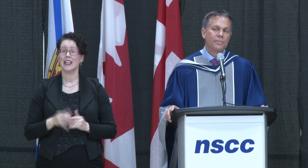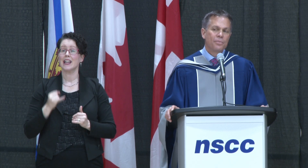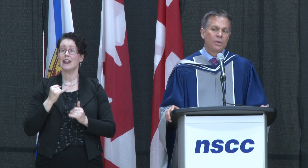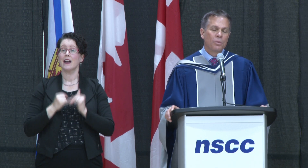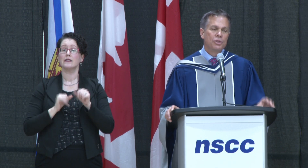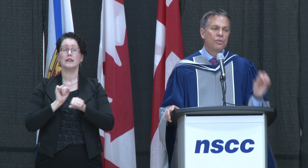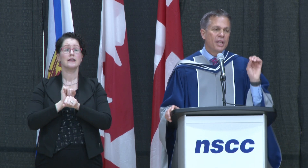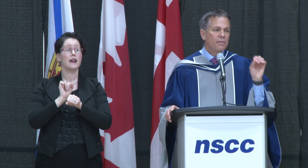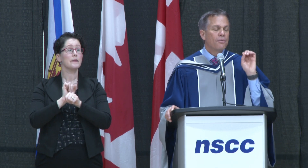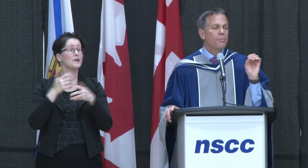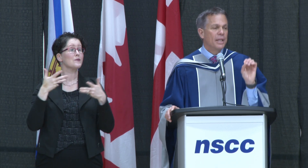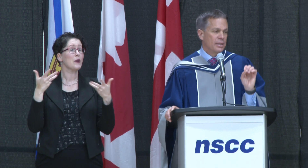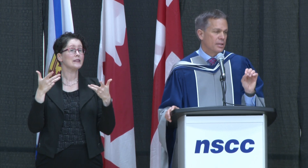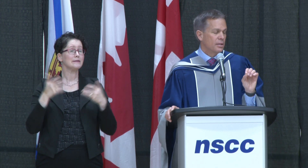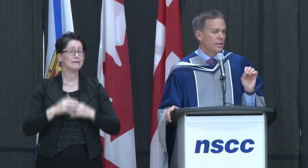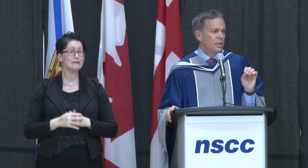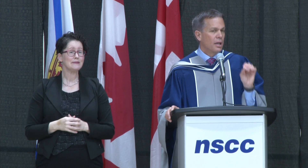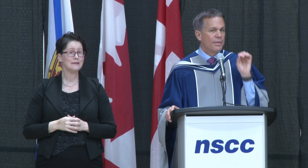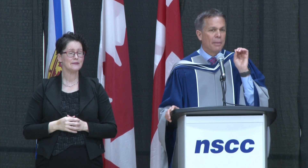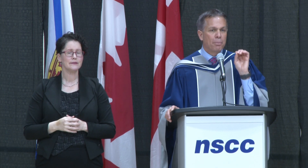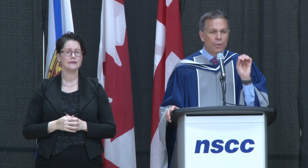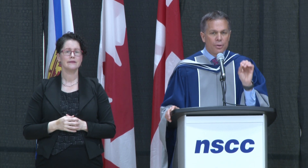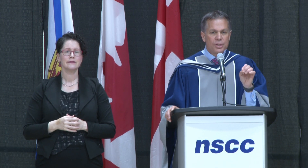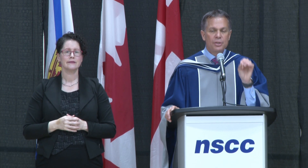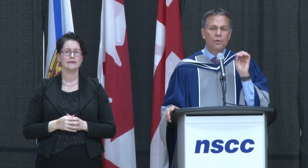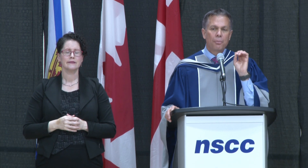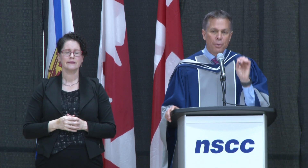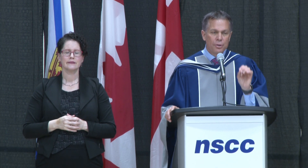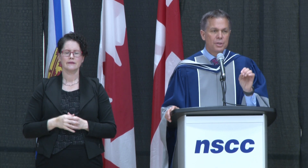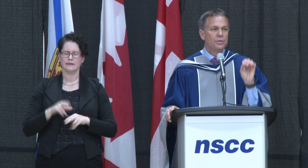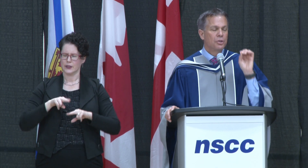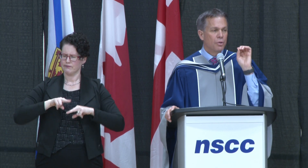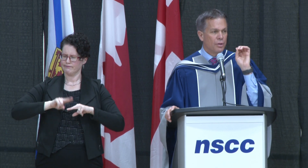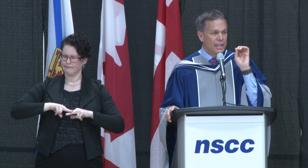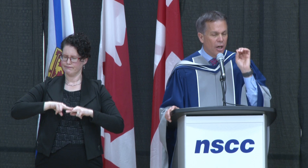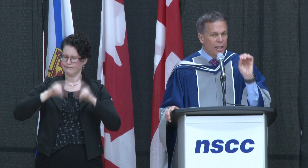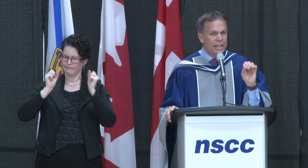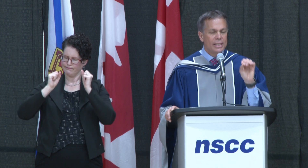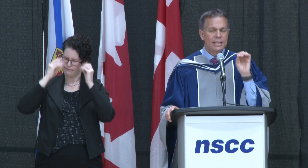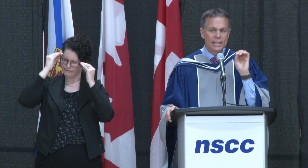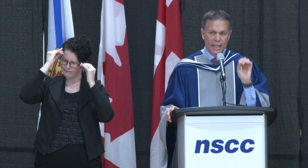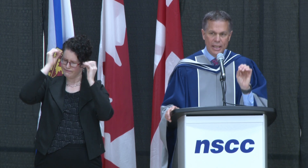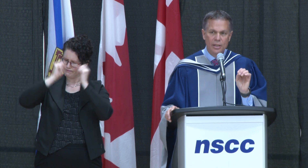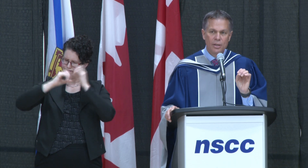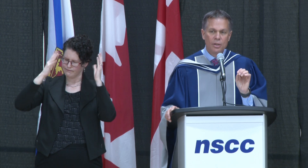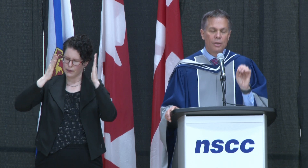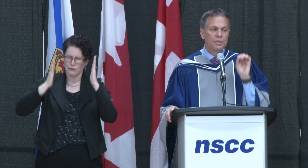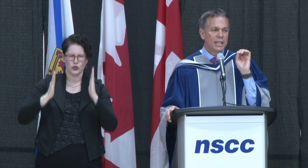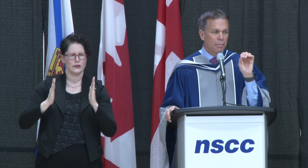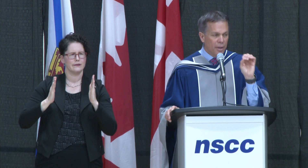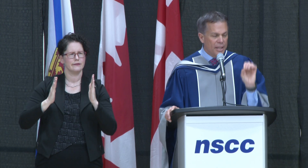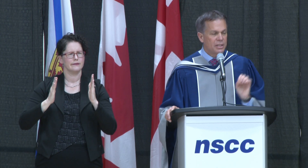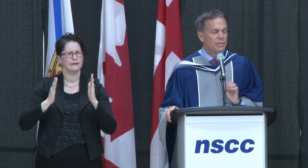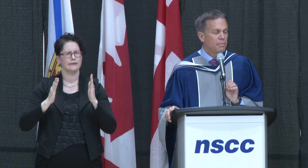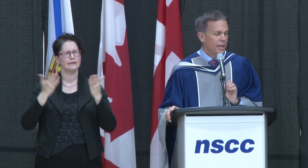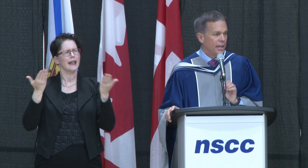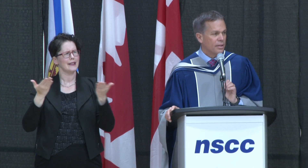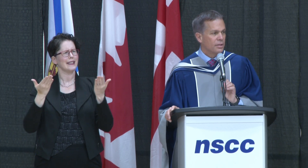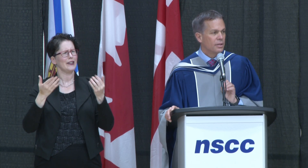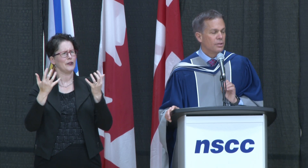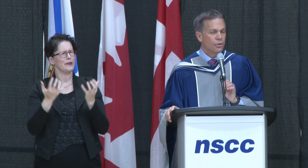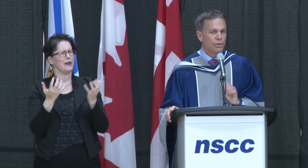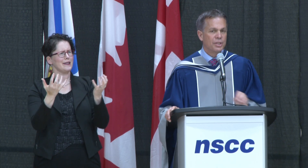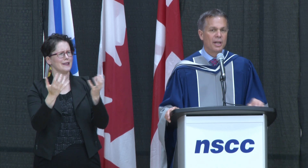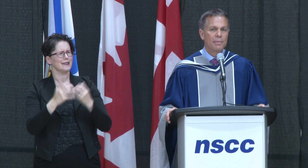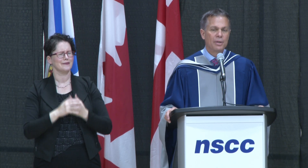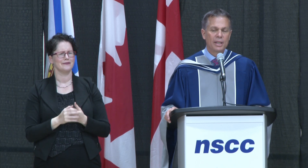this. Would you think for a minute of that person or persons who are in the audience today who's had a positive